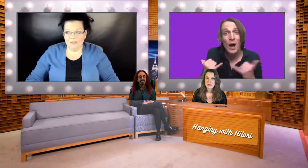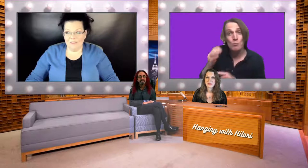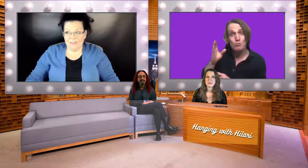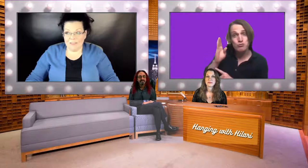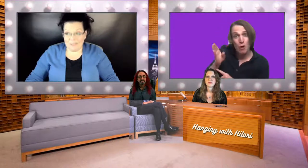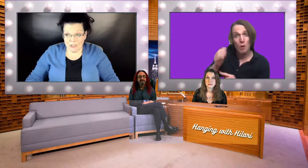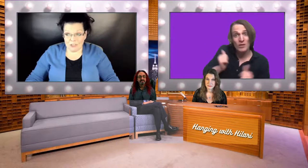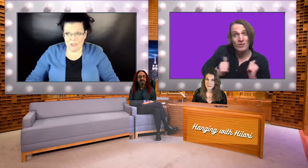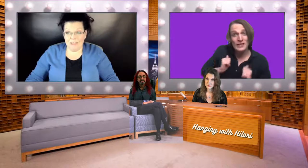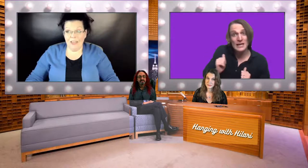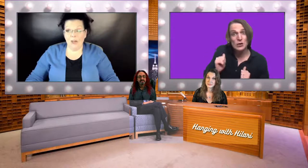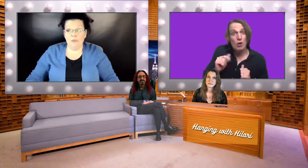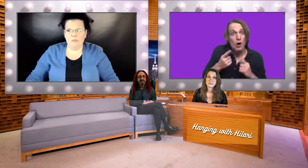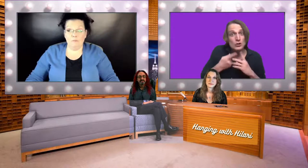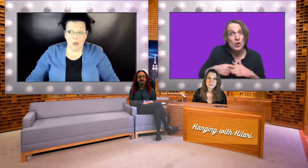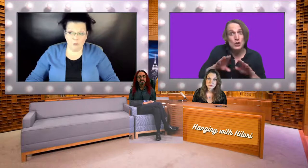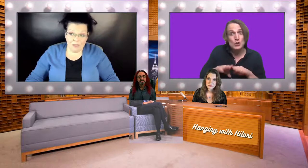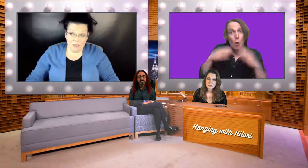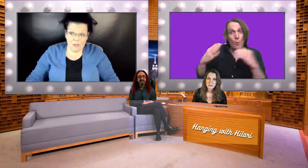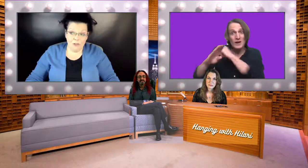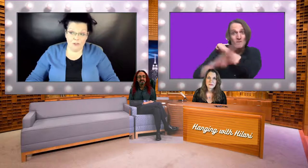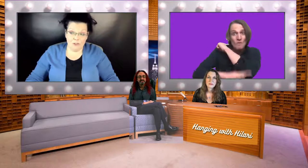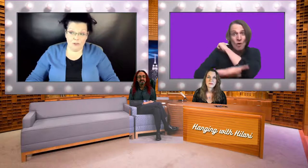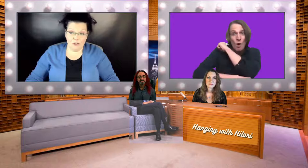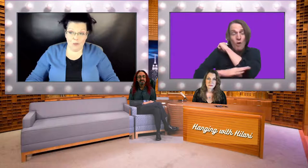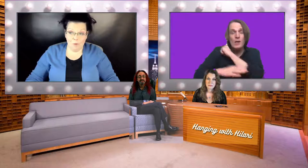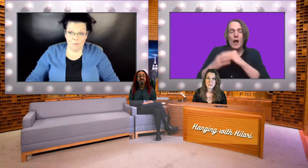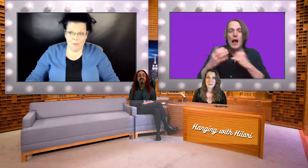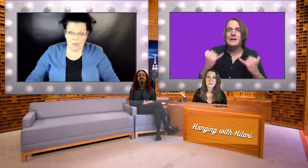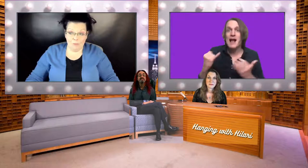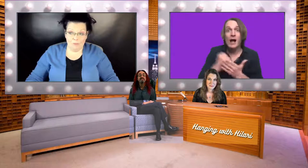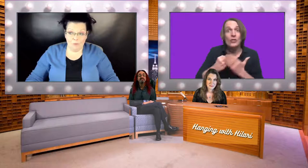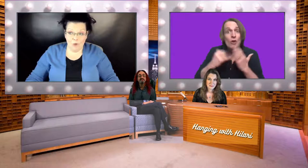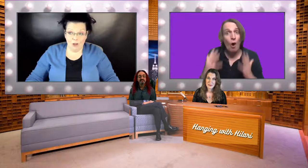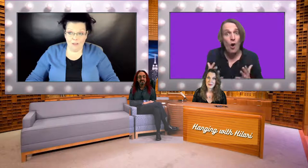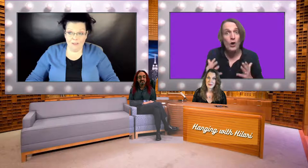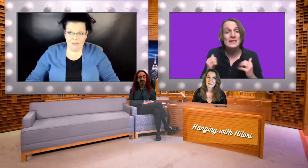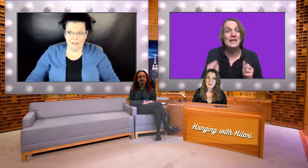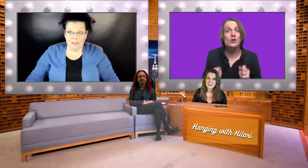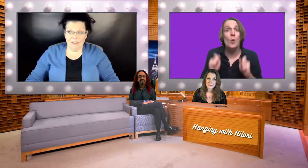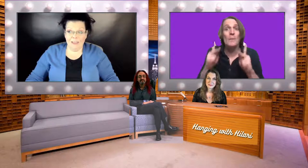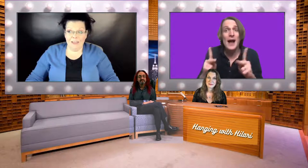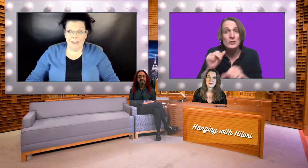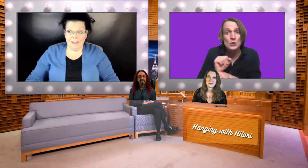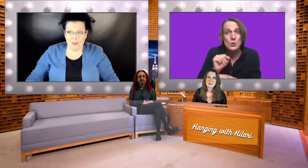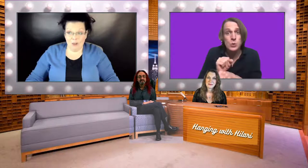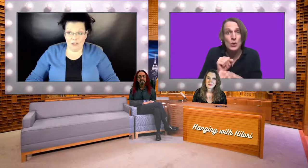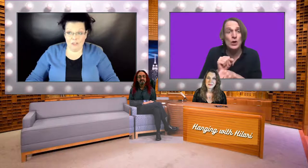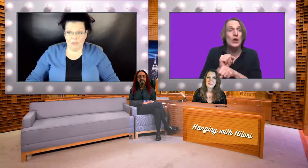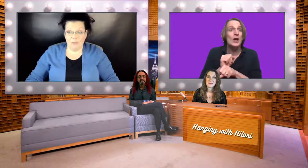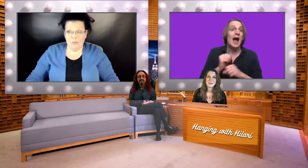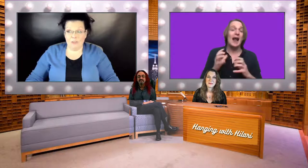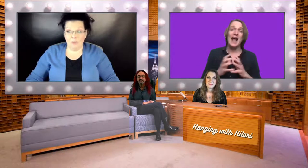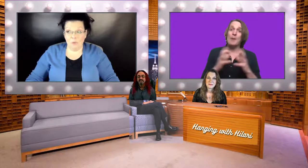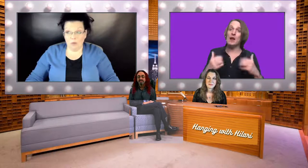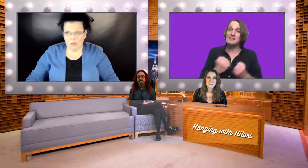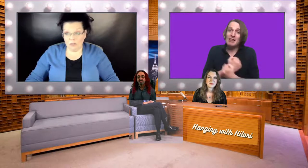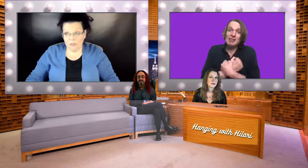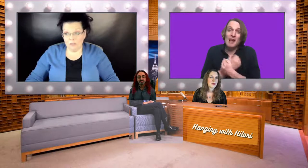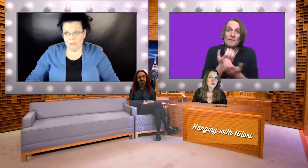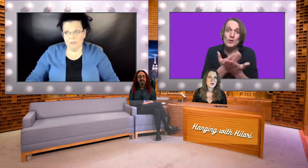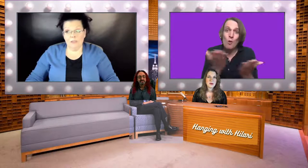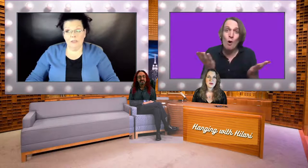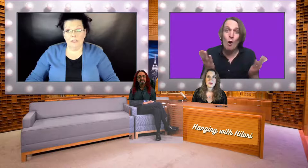like, especially now with the Broadway theater. They're starting to open back up this fall. And as an artist, to go back to